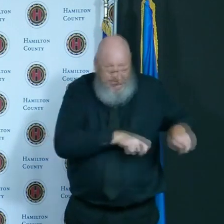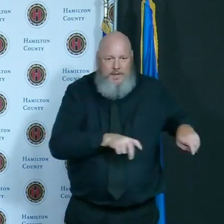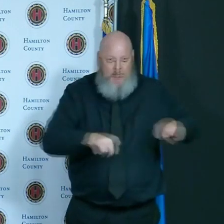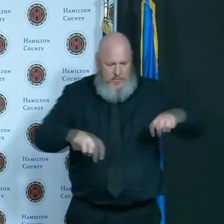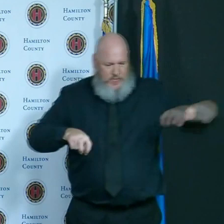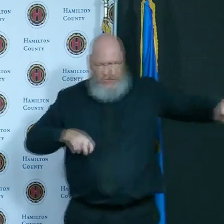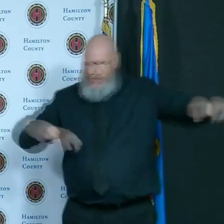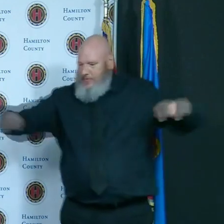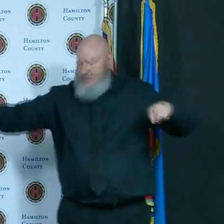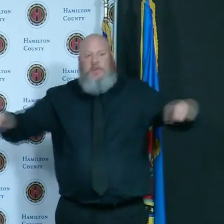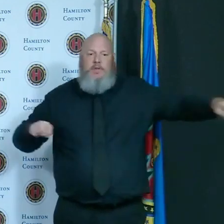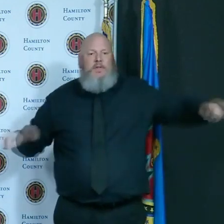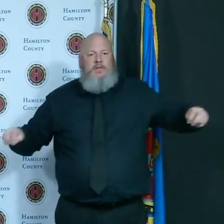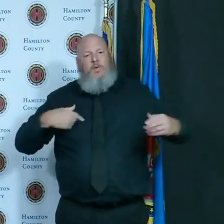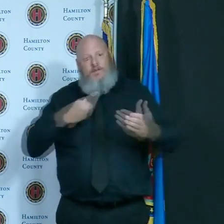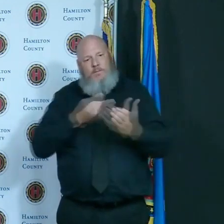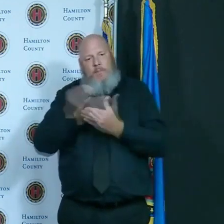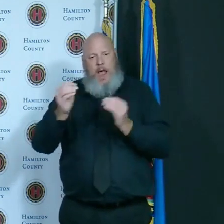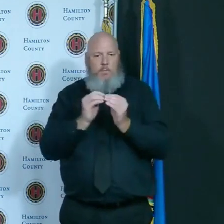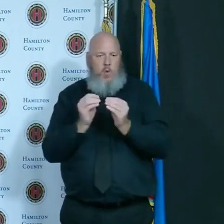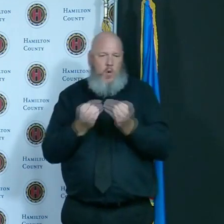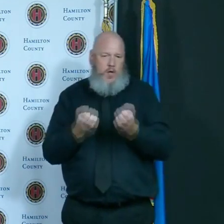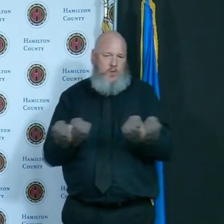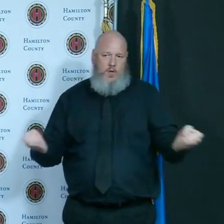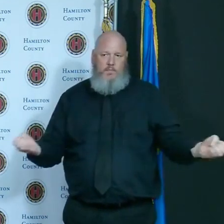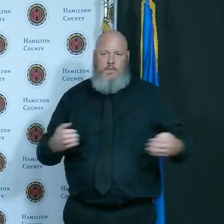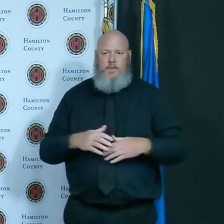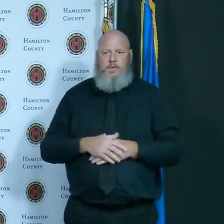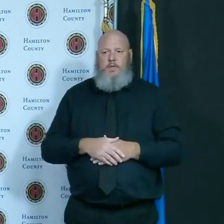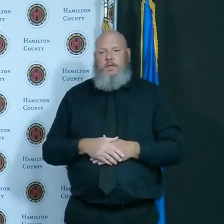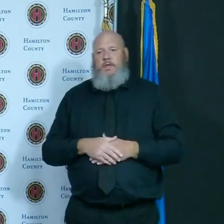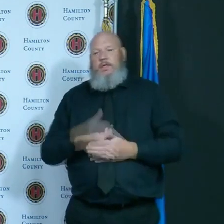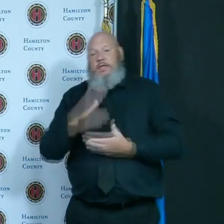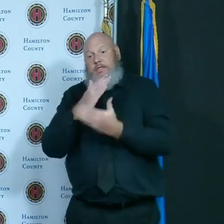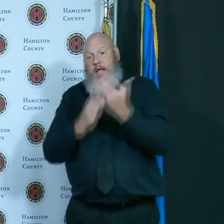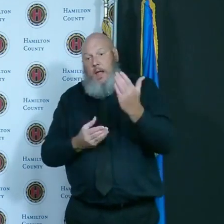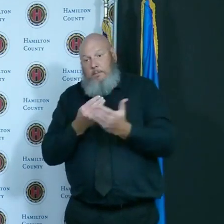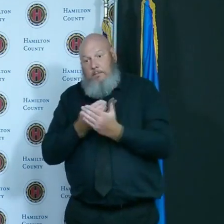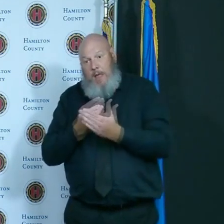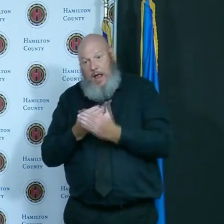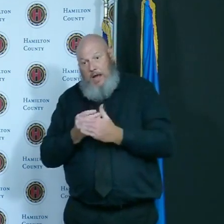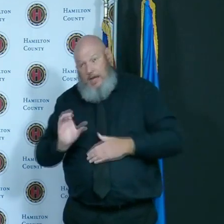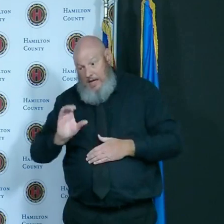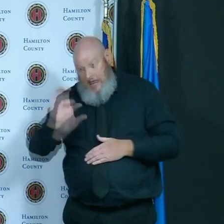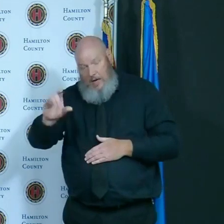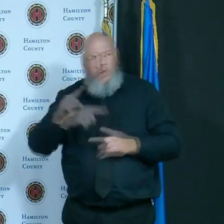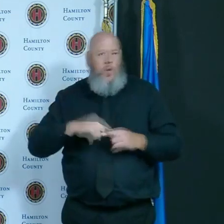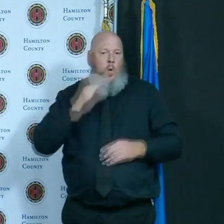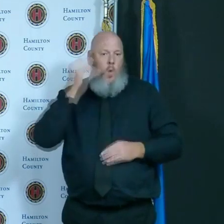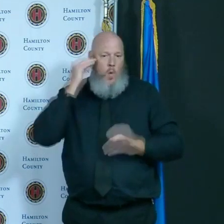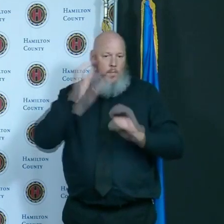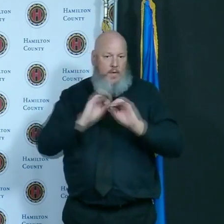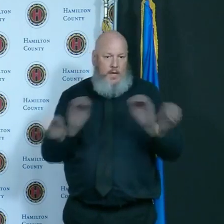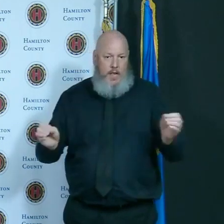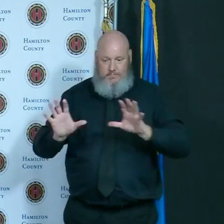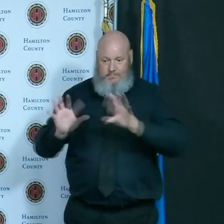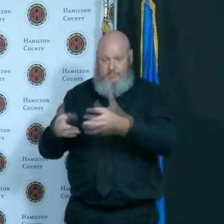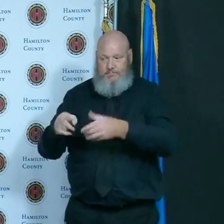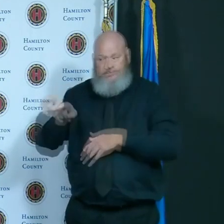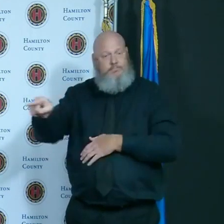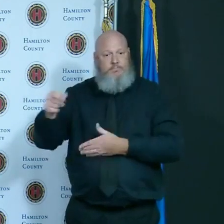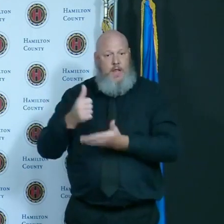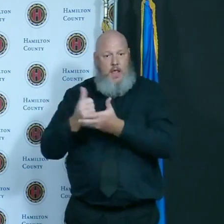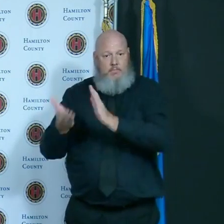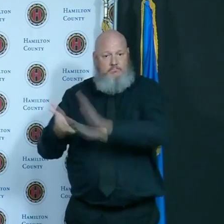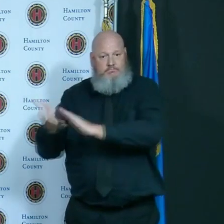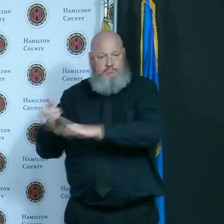that doesn't represent anywhere near the number that we've got. And so what we're hoping for is if we can't get the flexibility to use